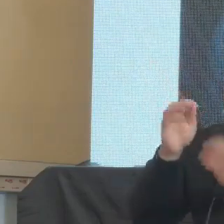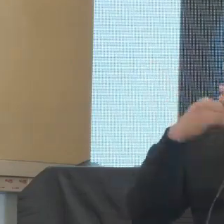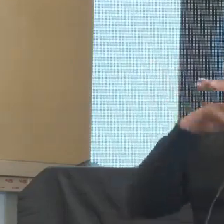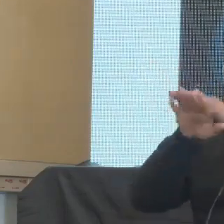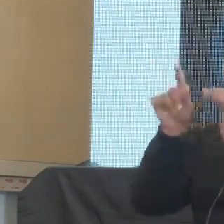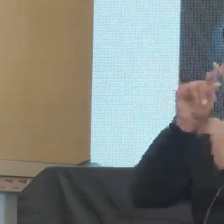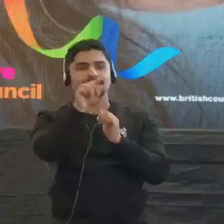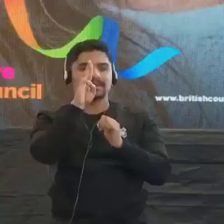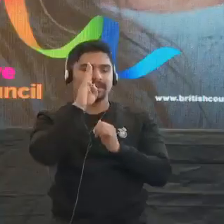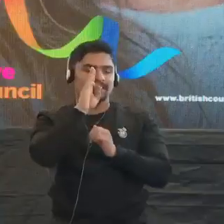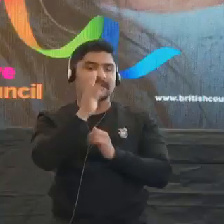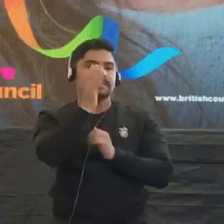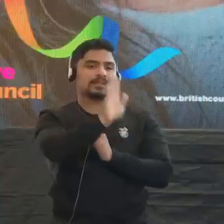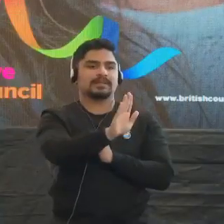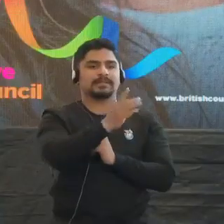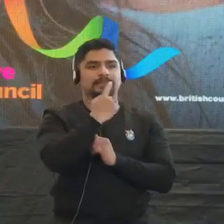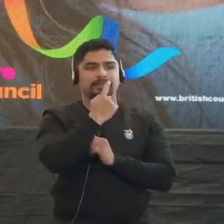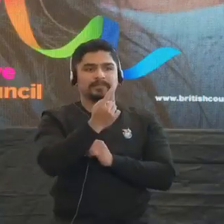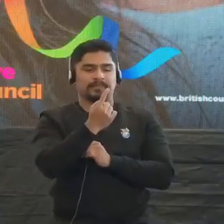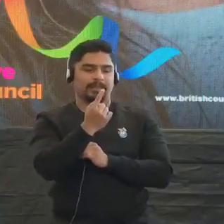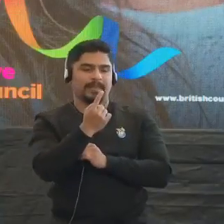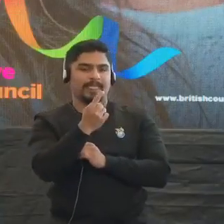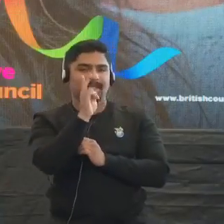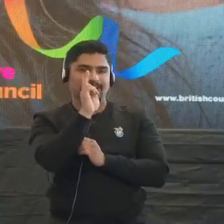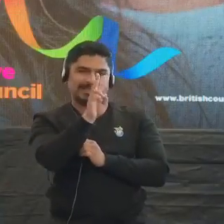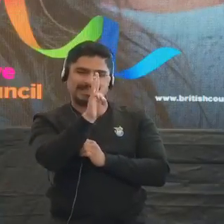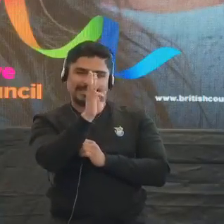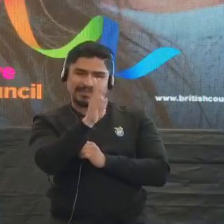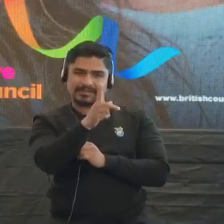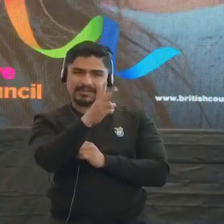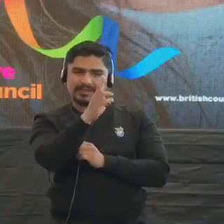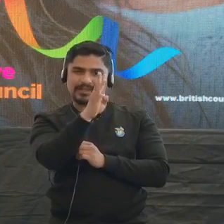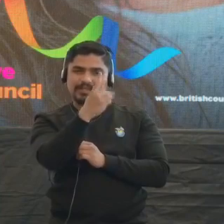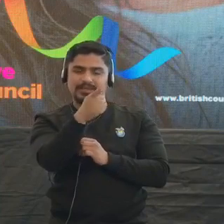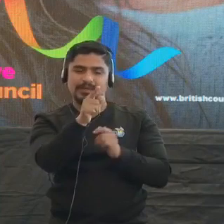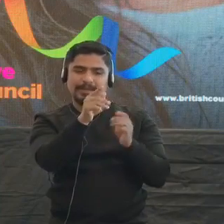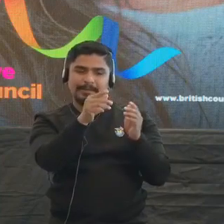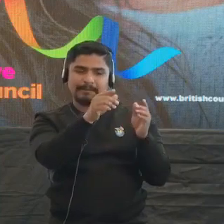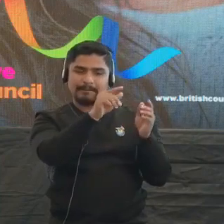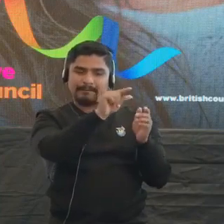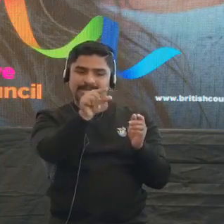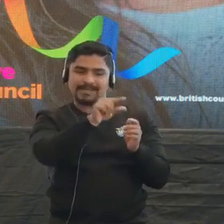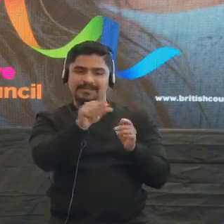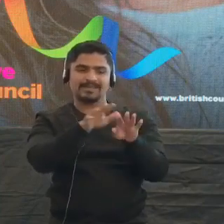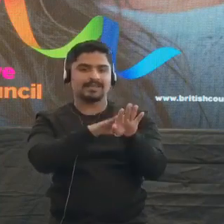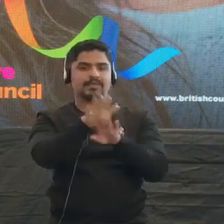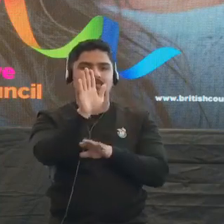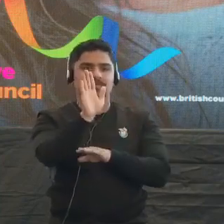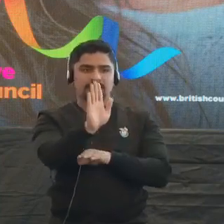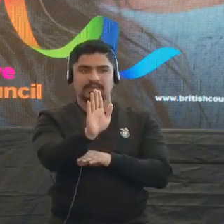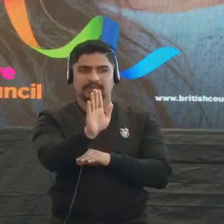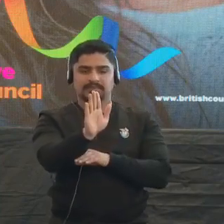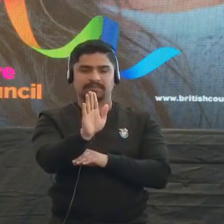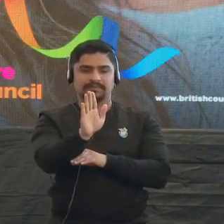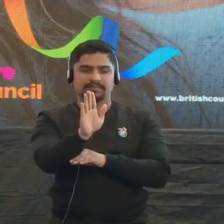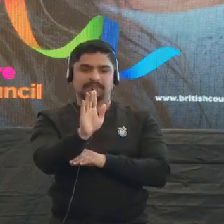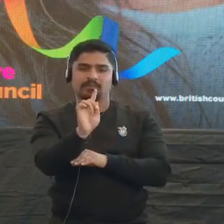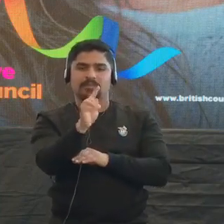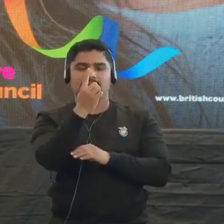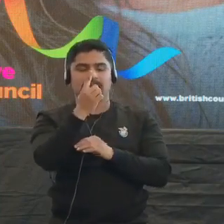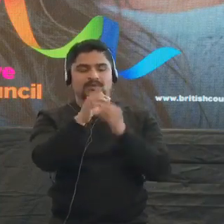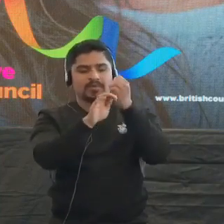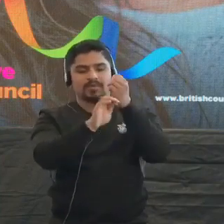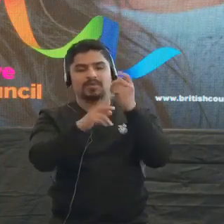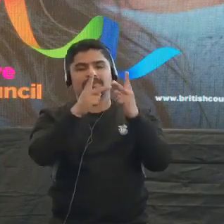Because there is also 3 dimensions of exclusion. Number 1 is unequal access to resources,